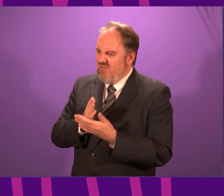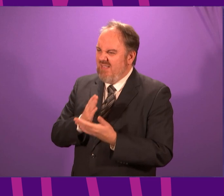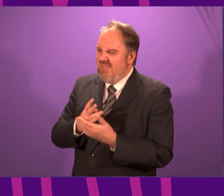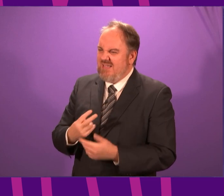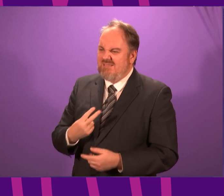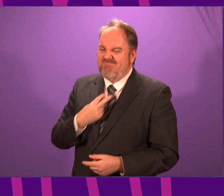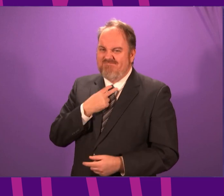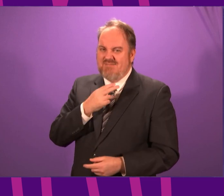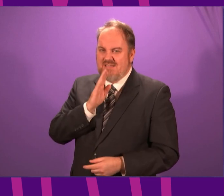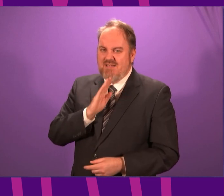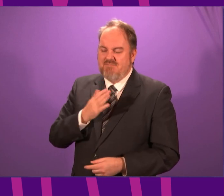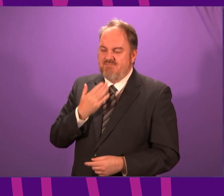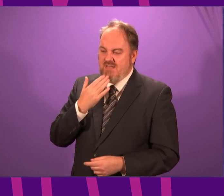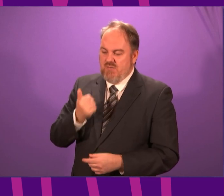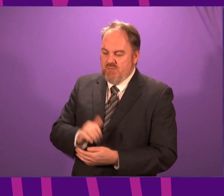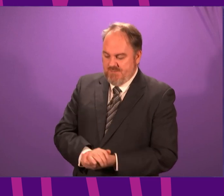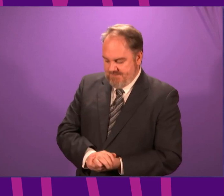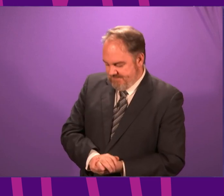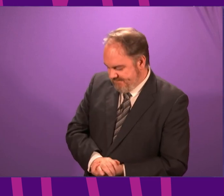regretful. Thank you.